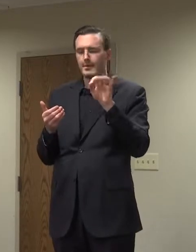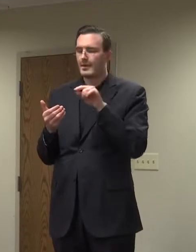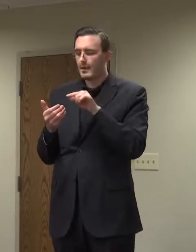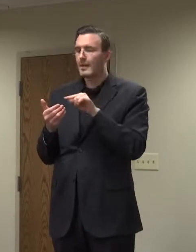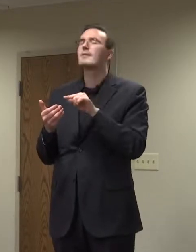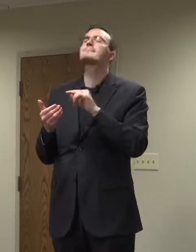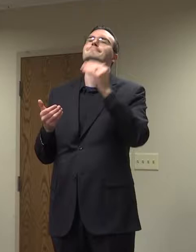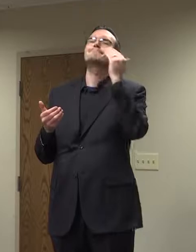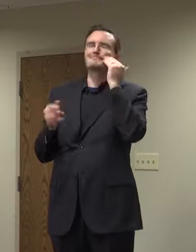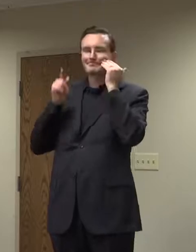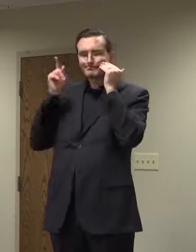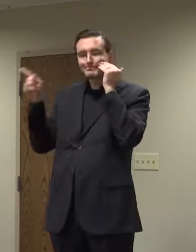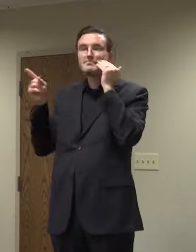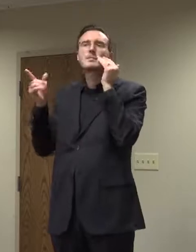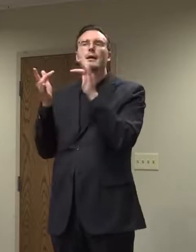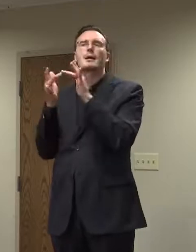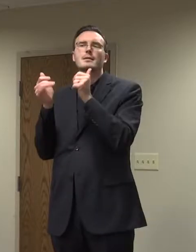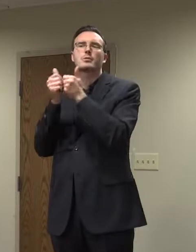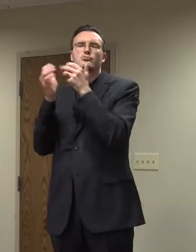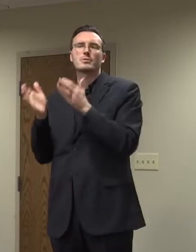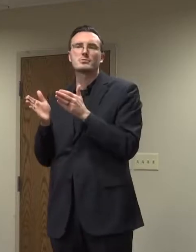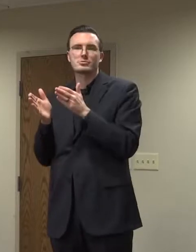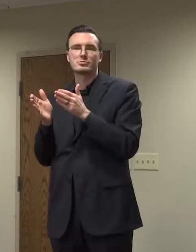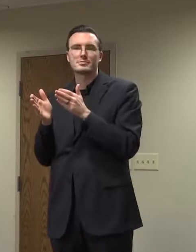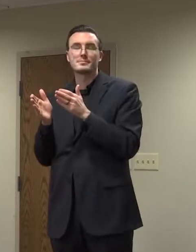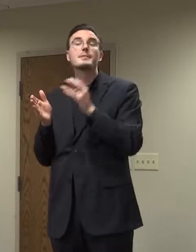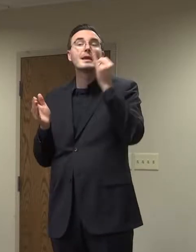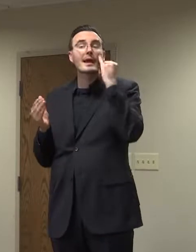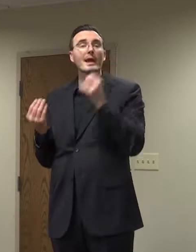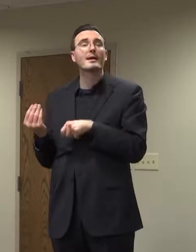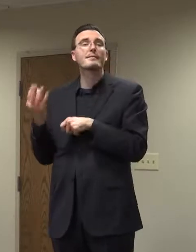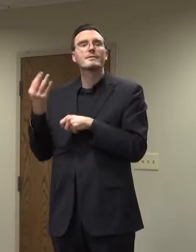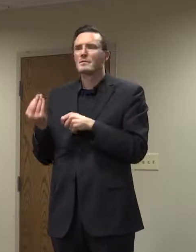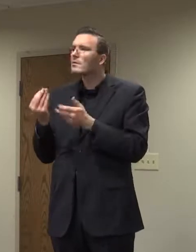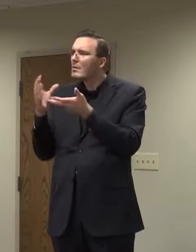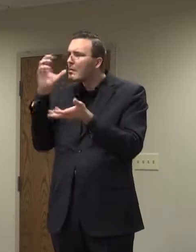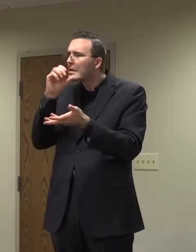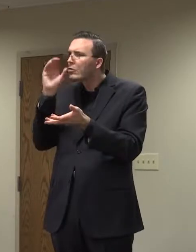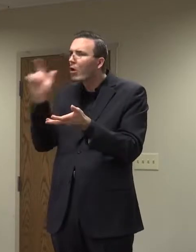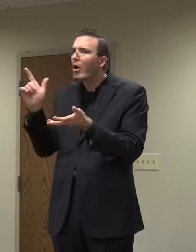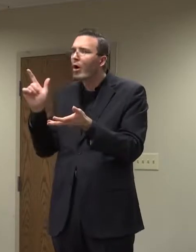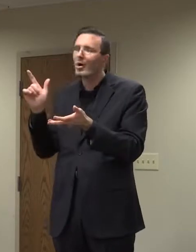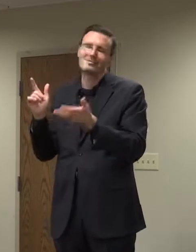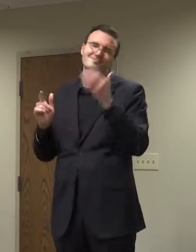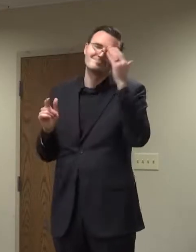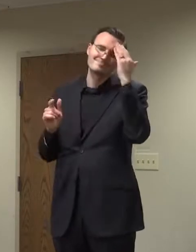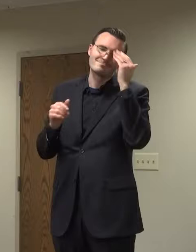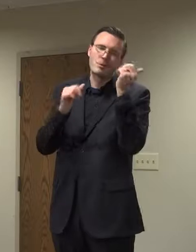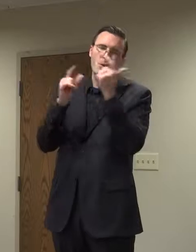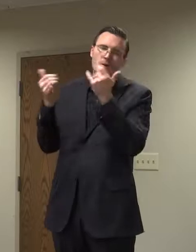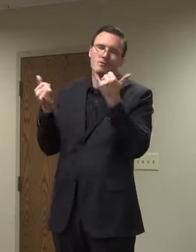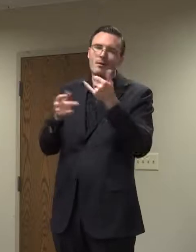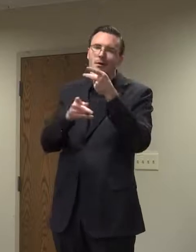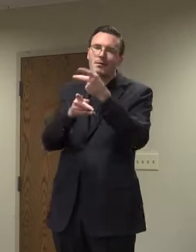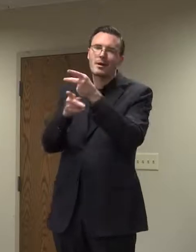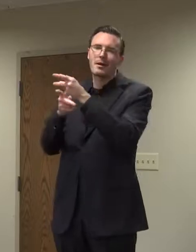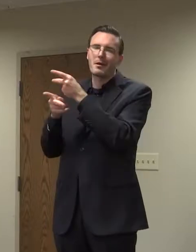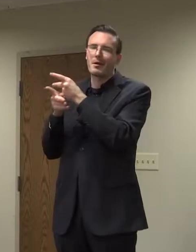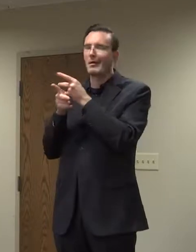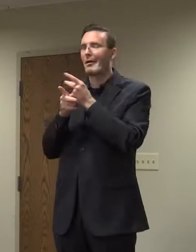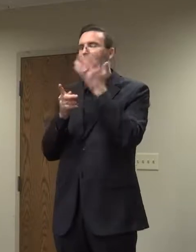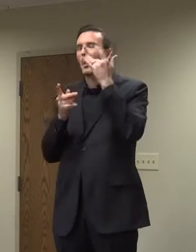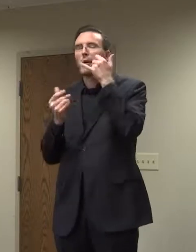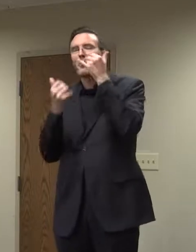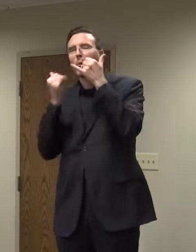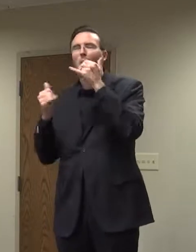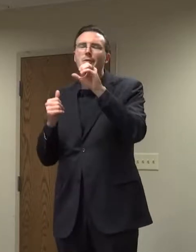312-777-1999. If you call that number back, as you see it flash in and you know everyone's being very cautious about taking robocalls and other